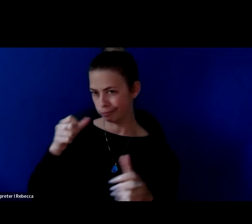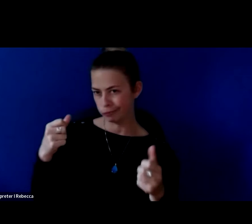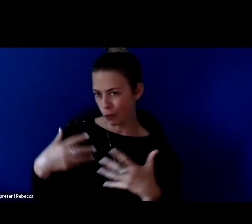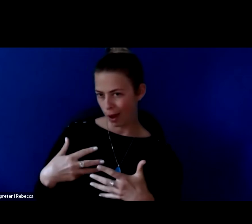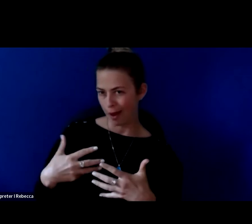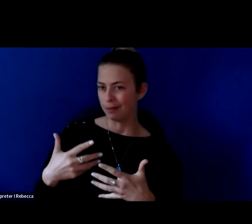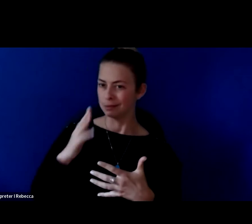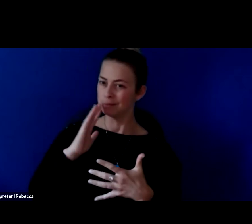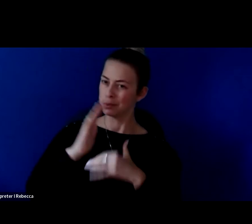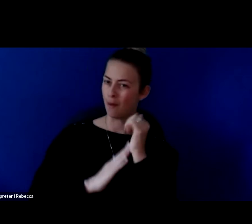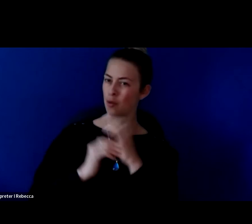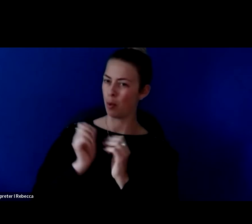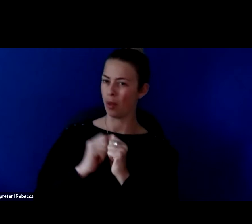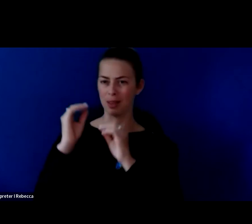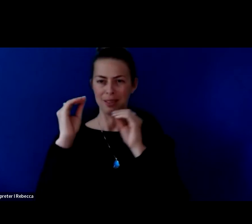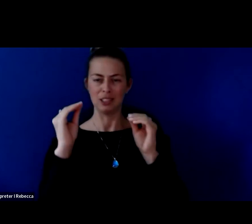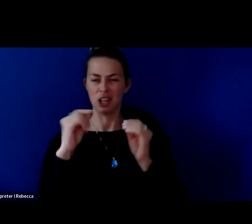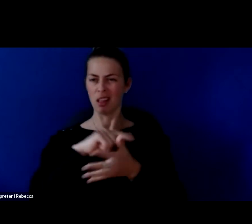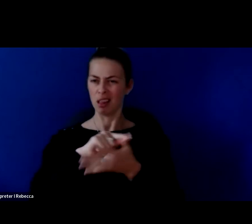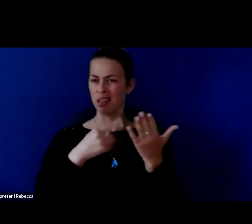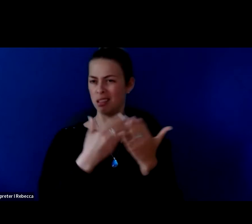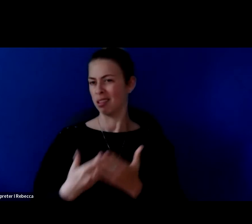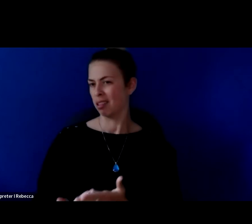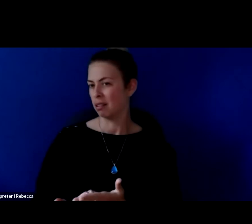more comfortable with teaching things that with which they are uncomfortable.